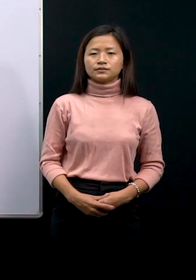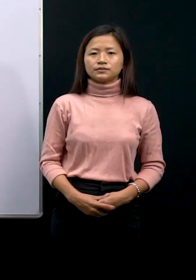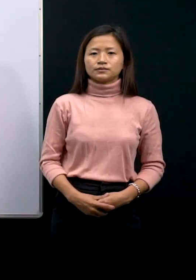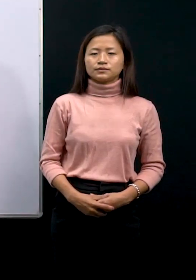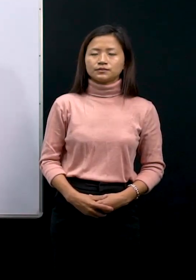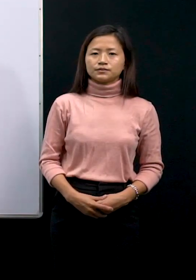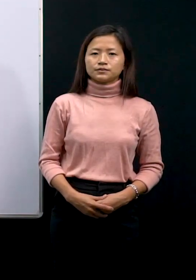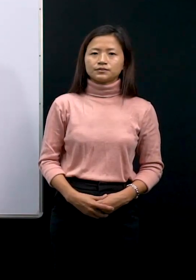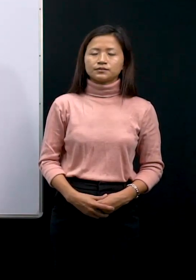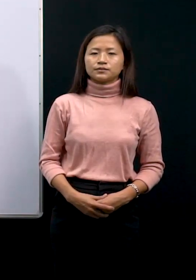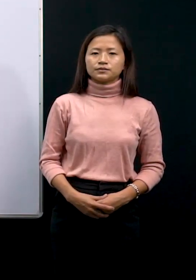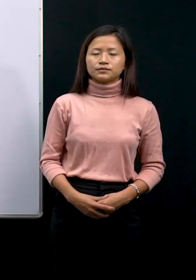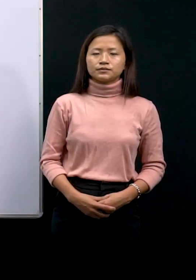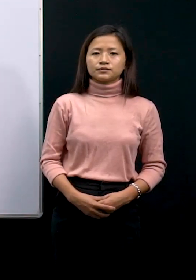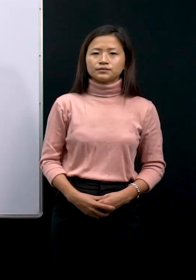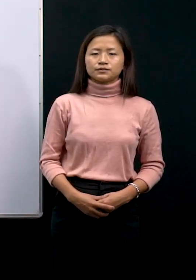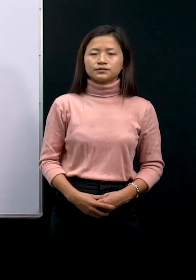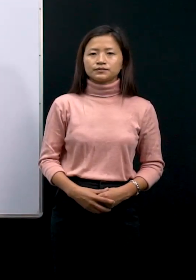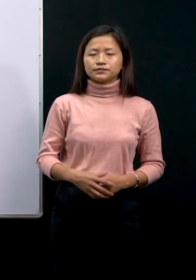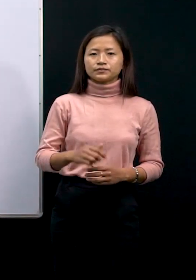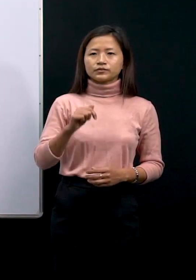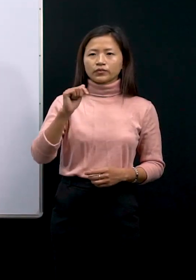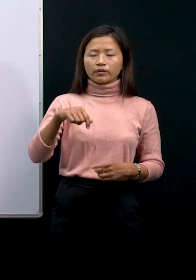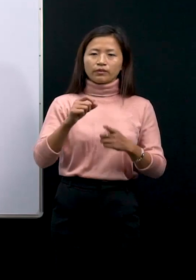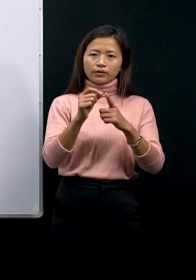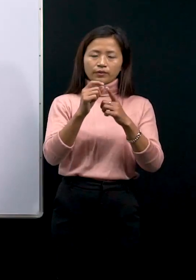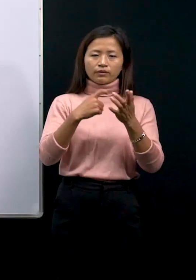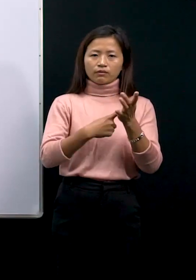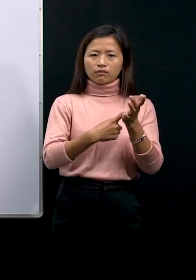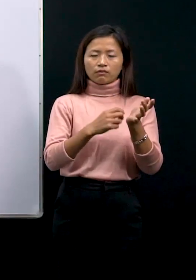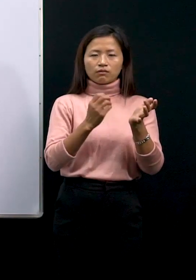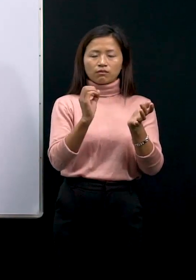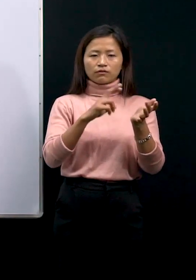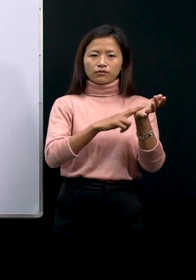Join OC. Okay. Now proof.